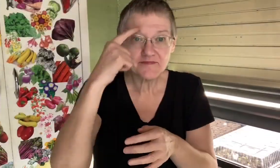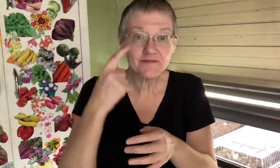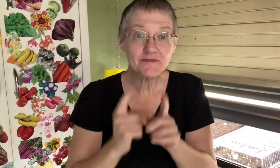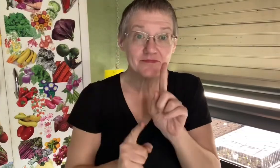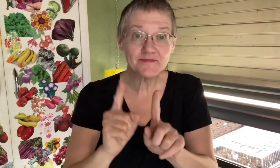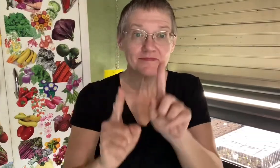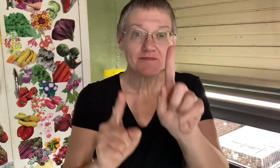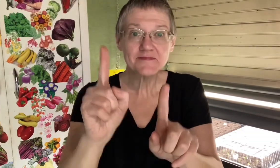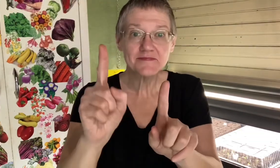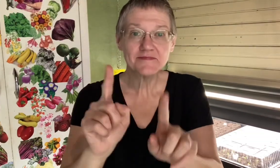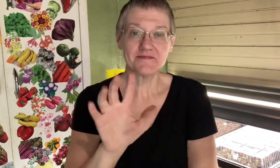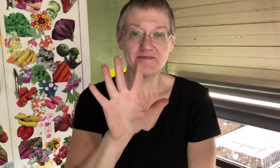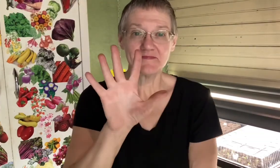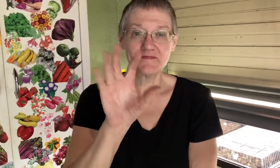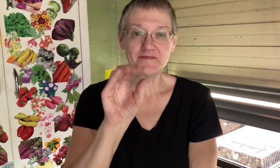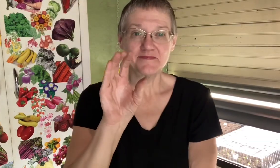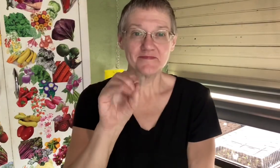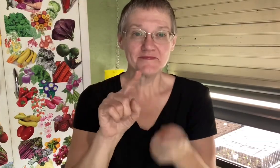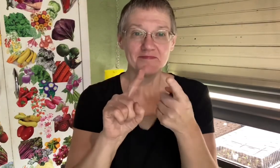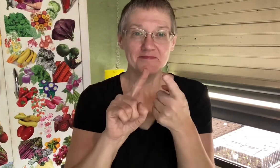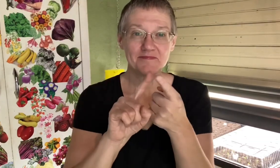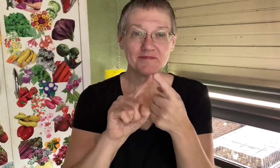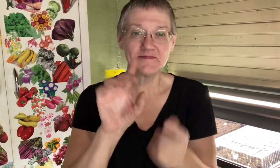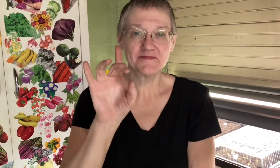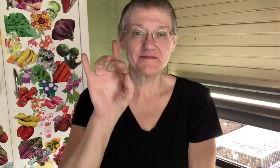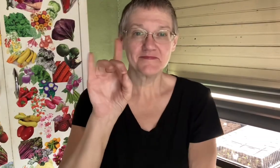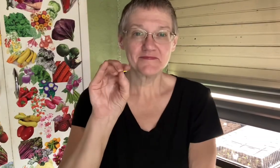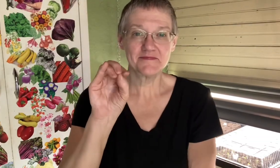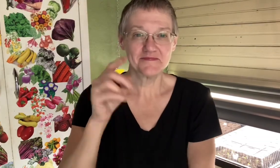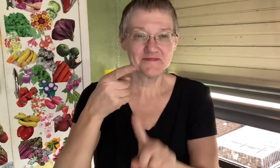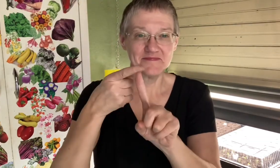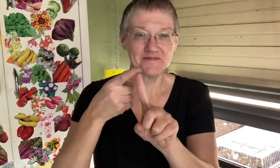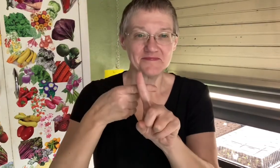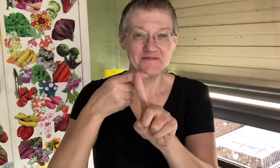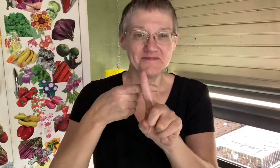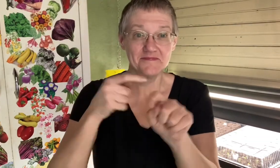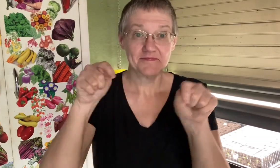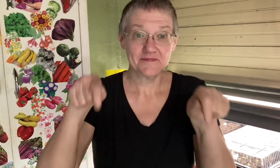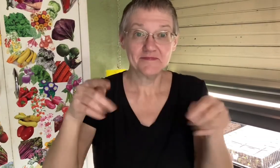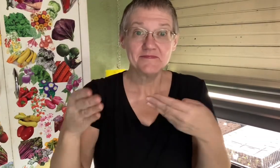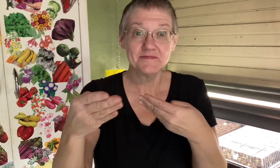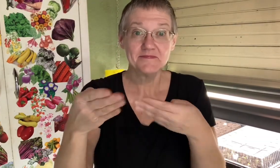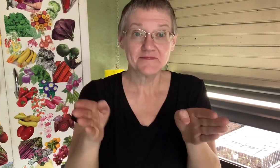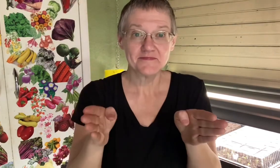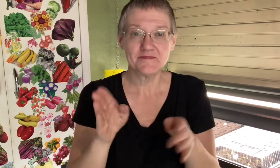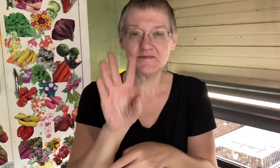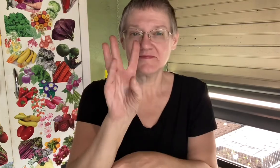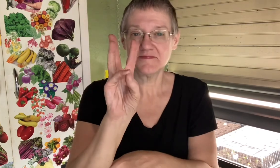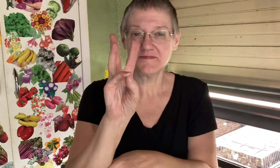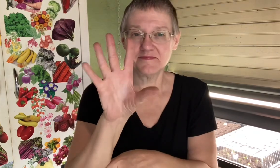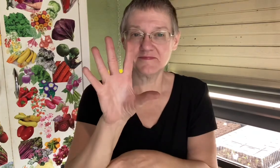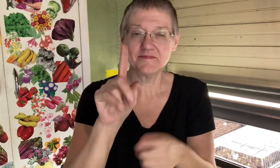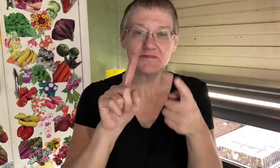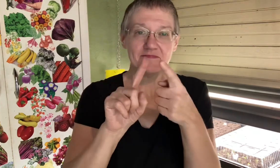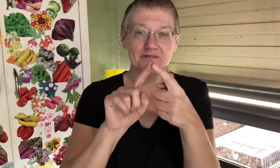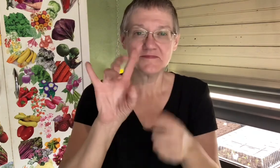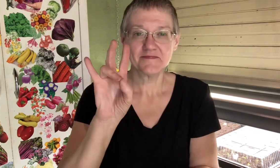Now, it's going to require a temperature between 50 to 80 degrees to germinate. And this room tends to